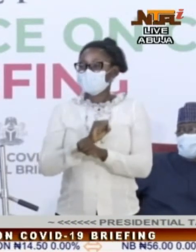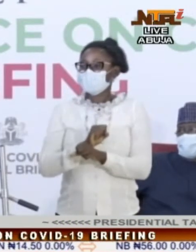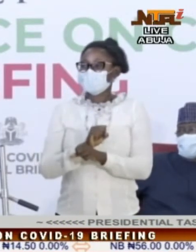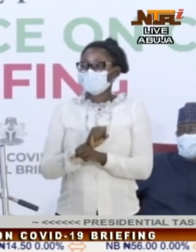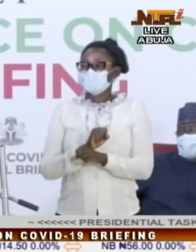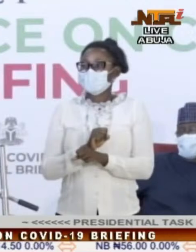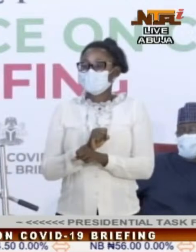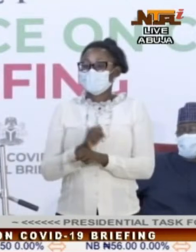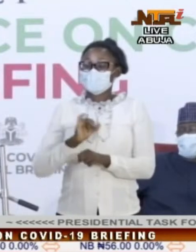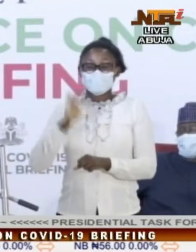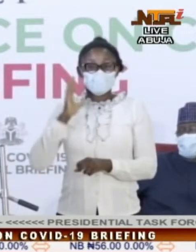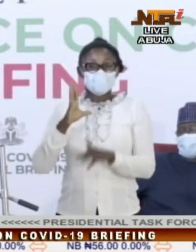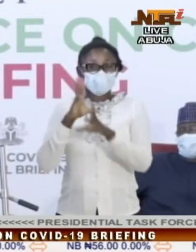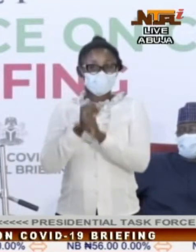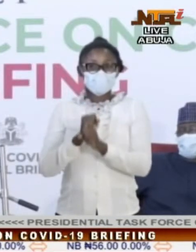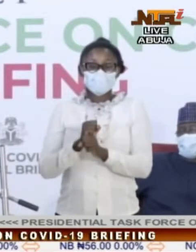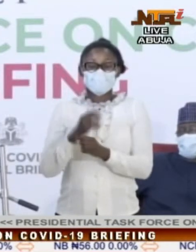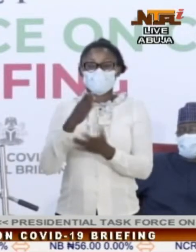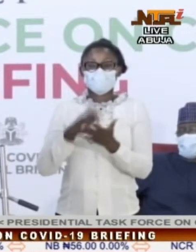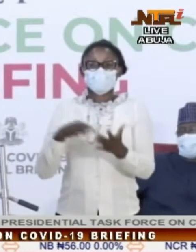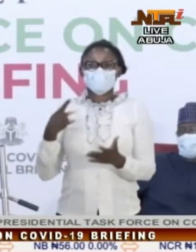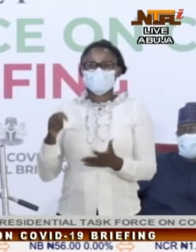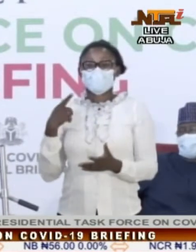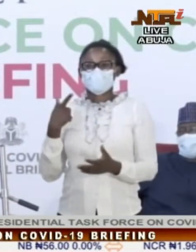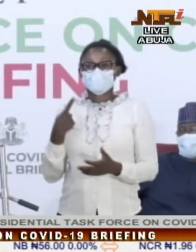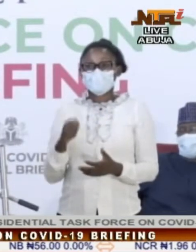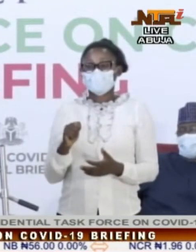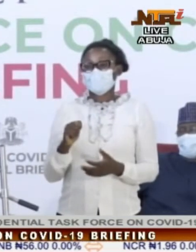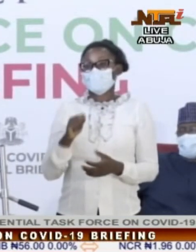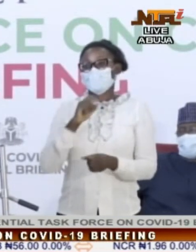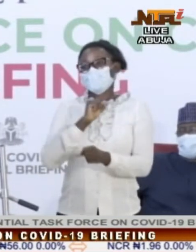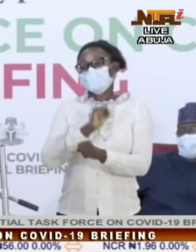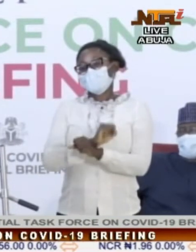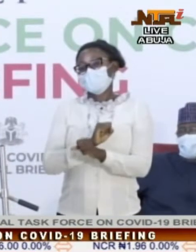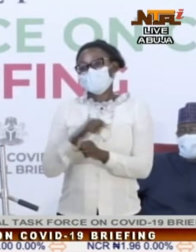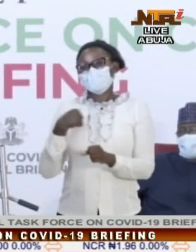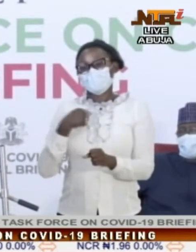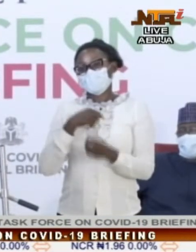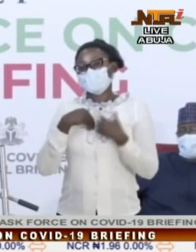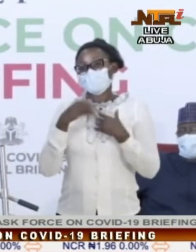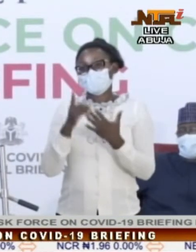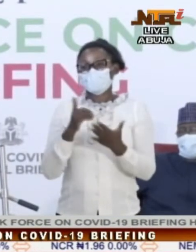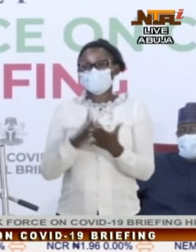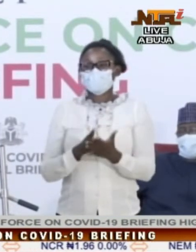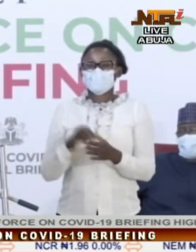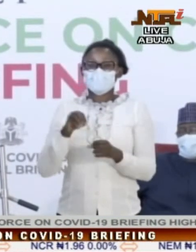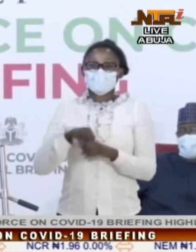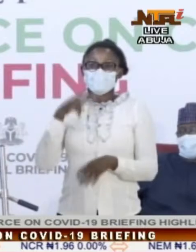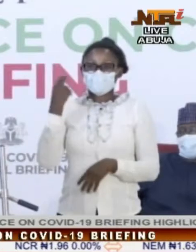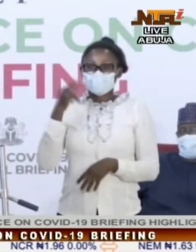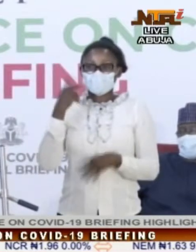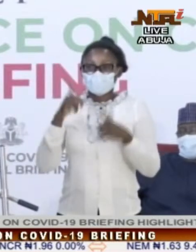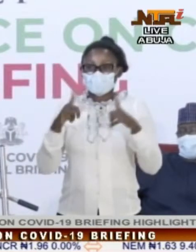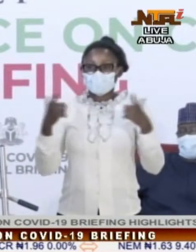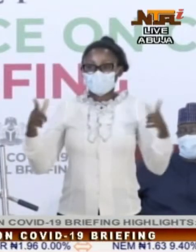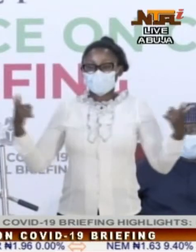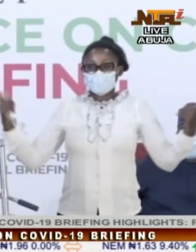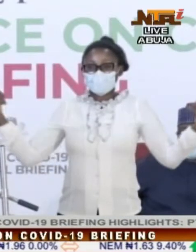just summarize some of the issues discussed in Hausa. Jama'a, assalamu alaikum.